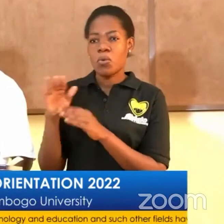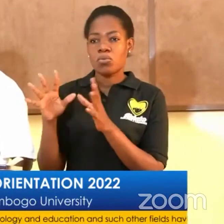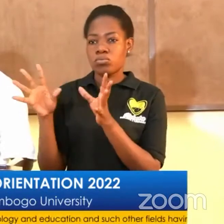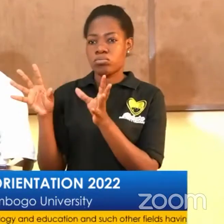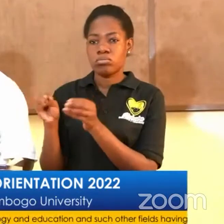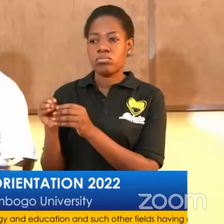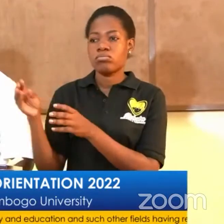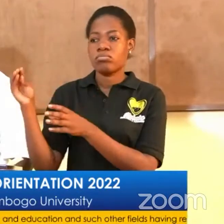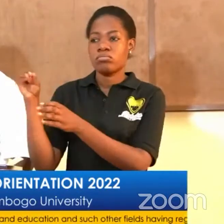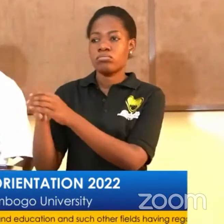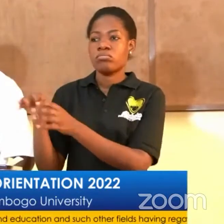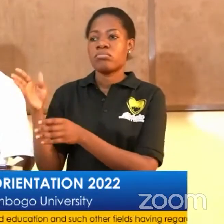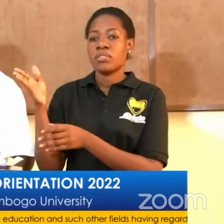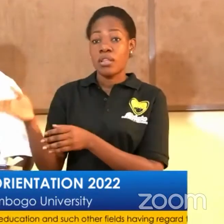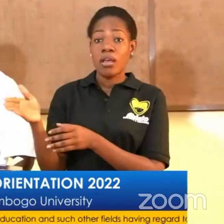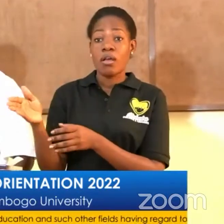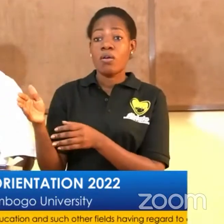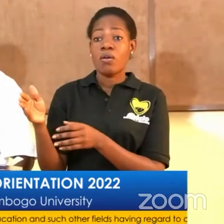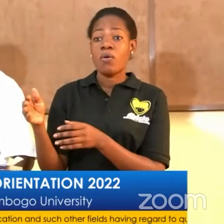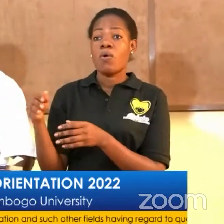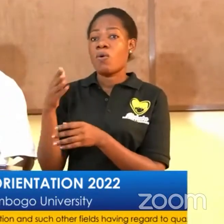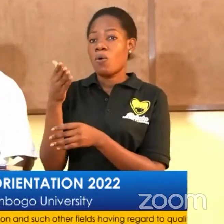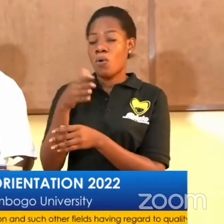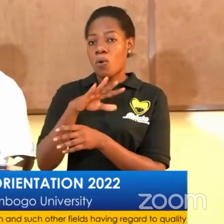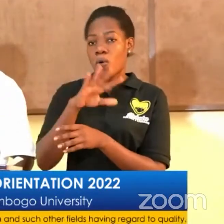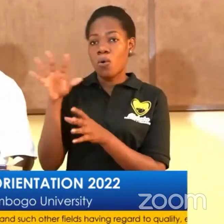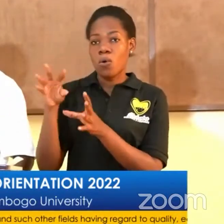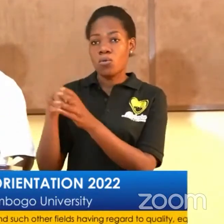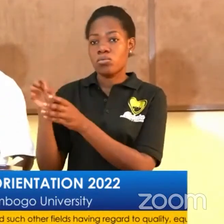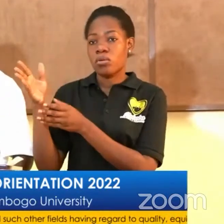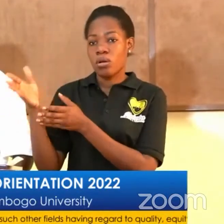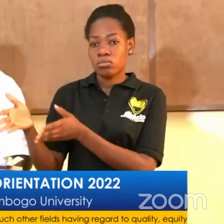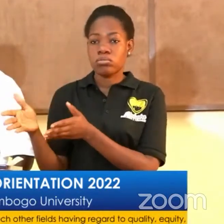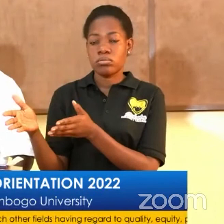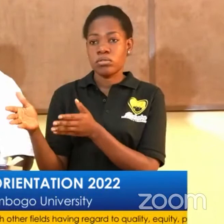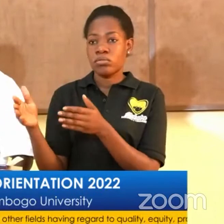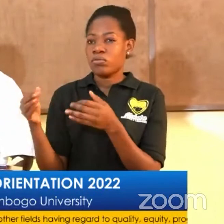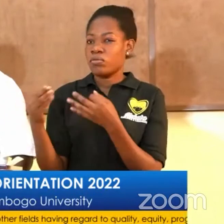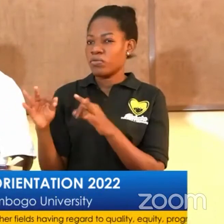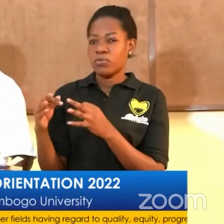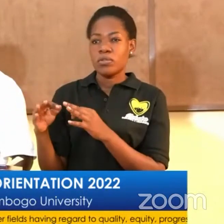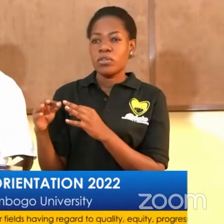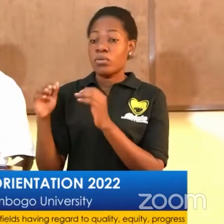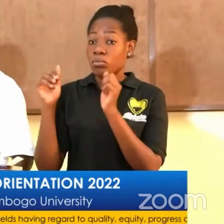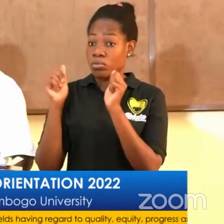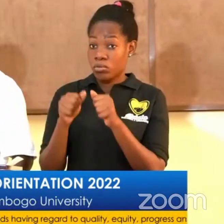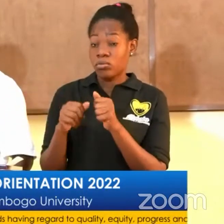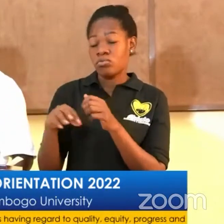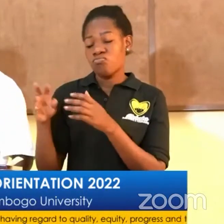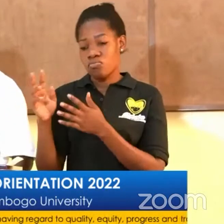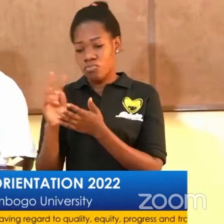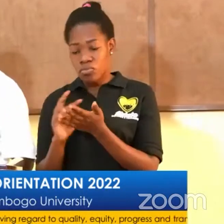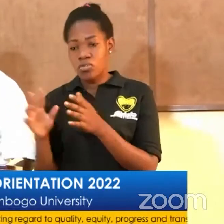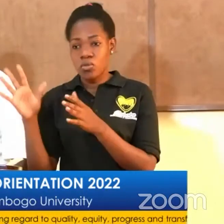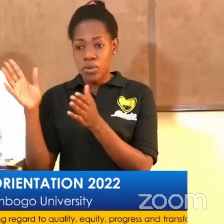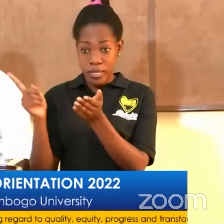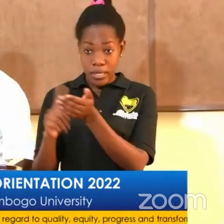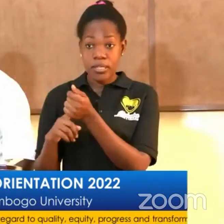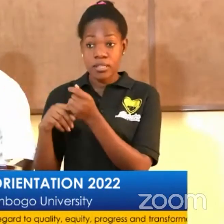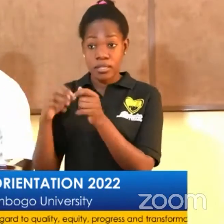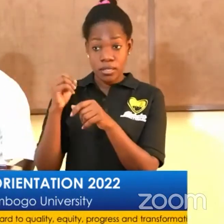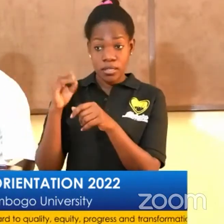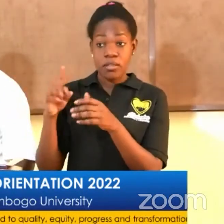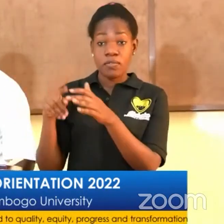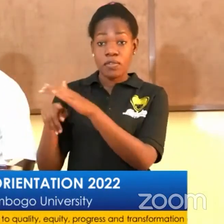And you will enjoy, they are all in open collection. You can access them once you're in the library, and you